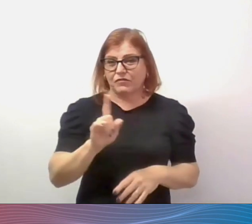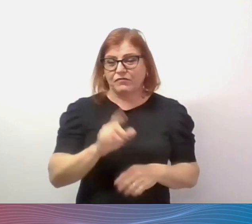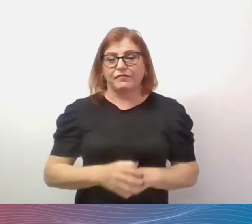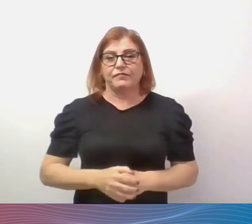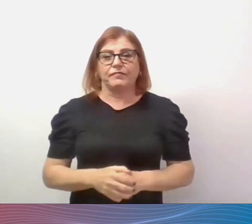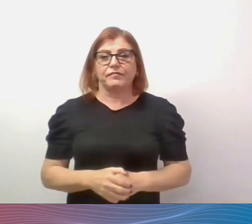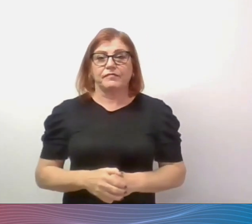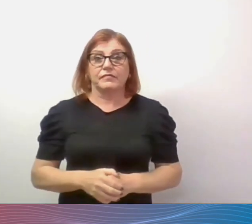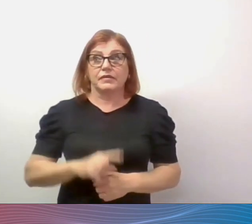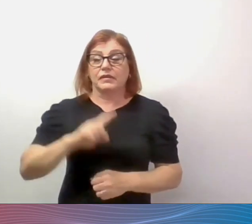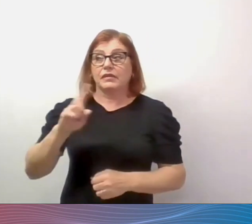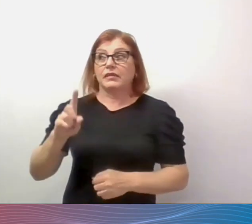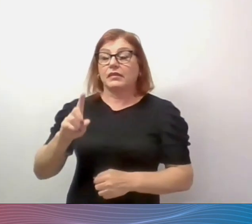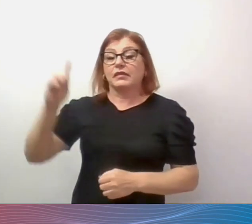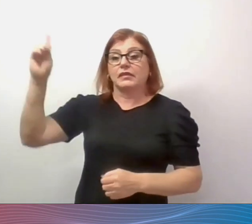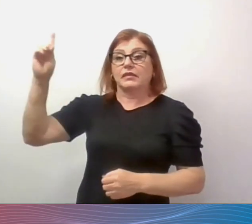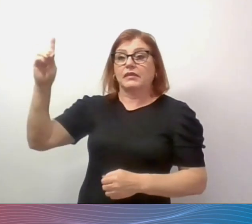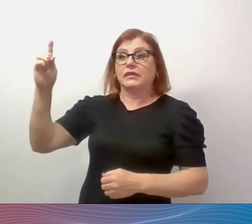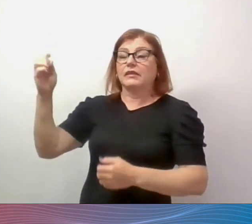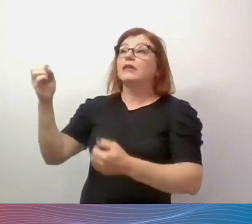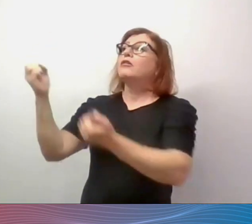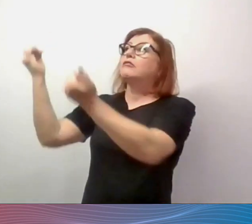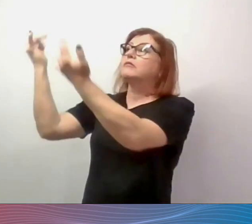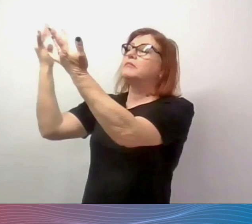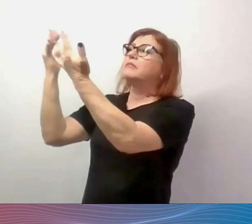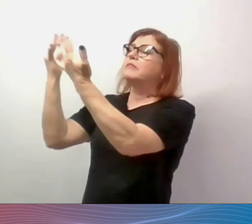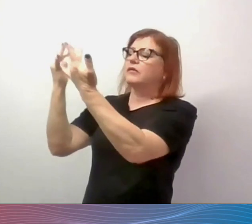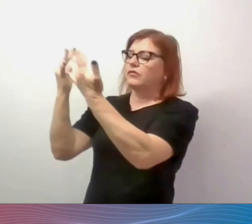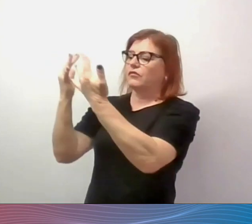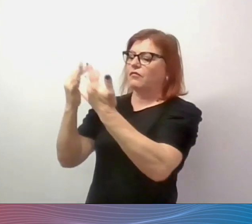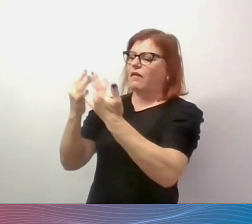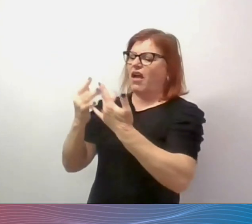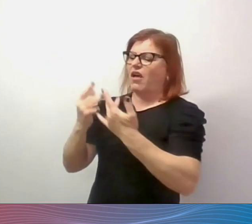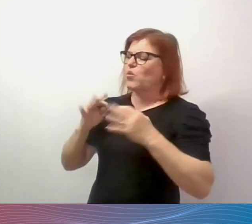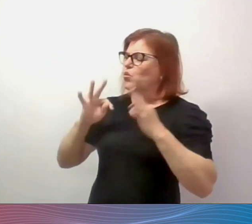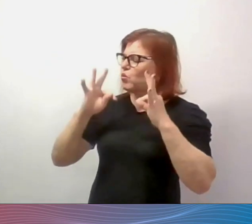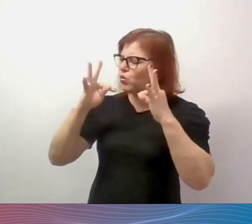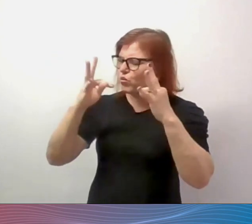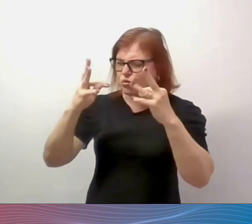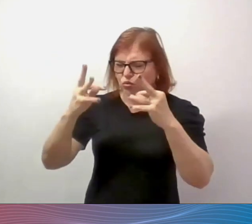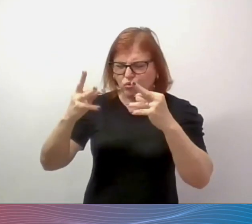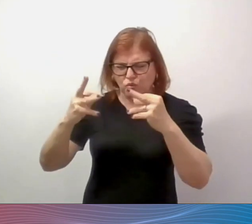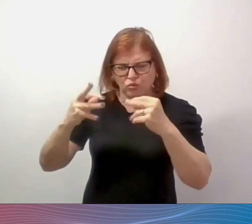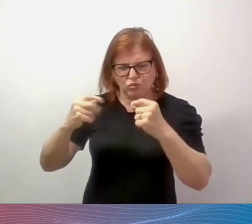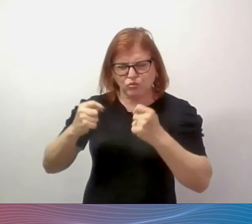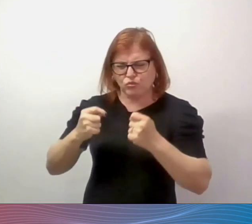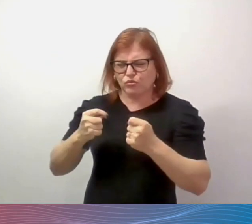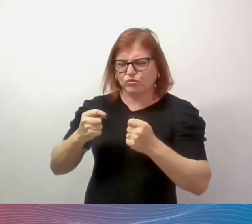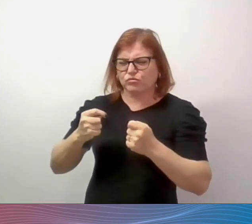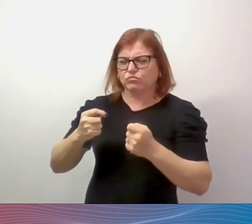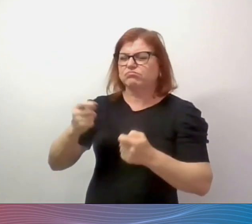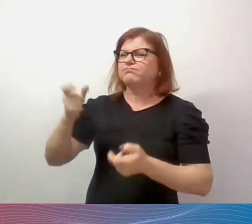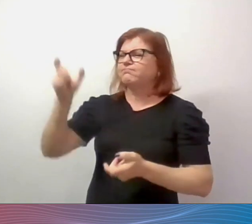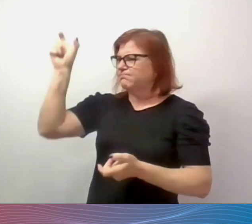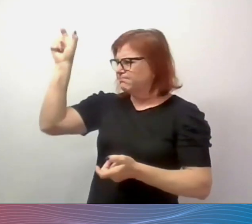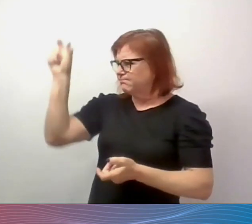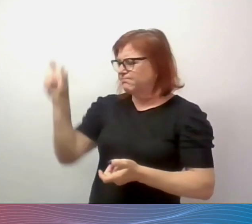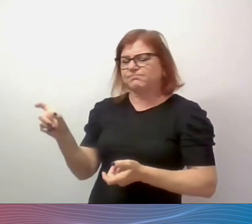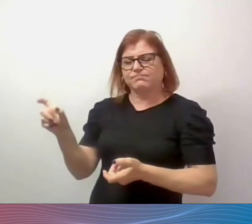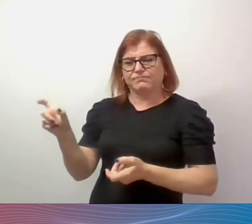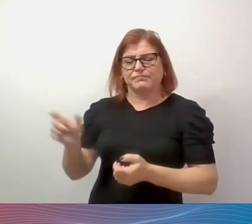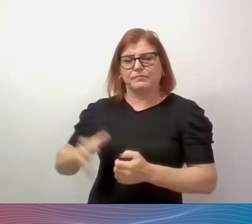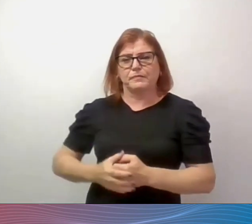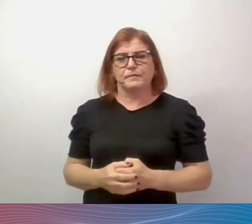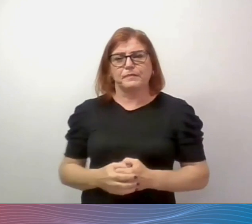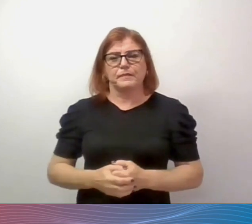é. God wants to bless us with everything He is. A sua Deus quer nos dar